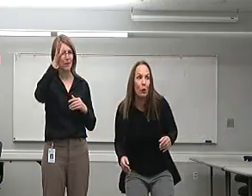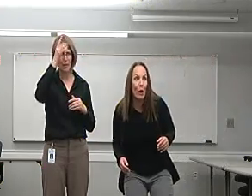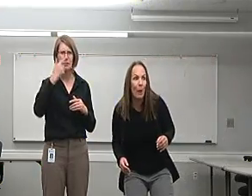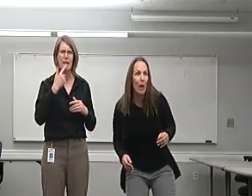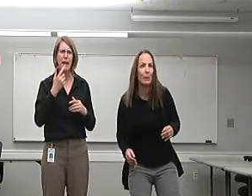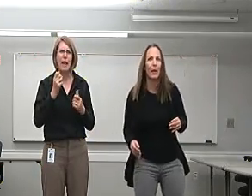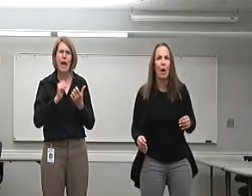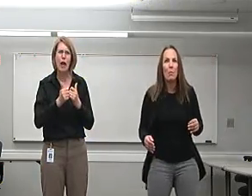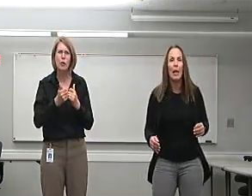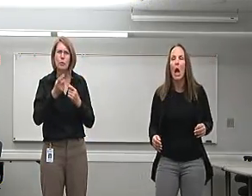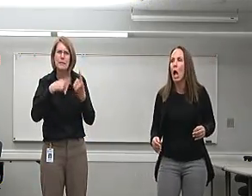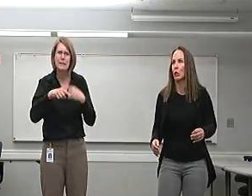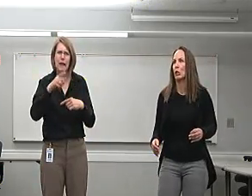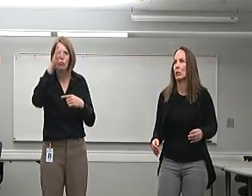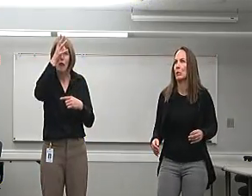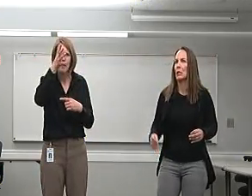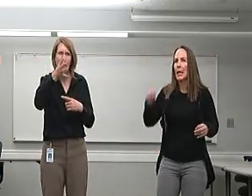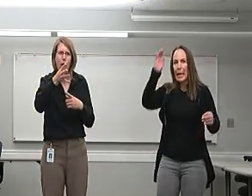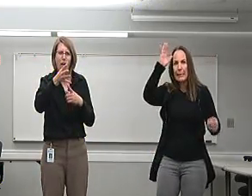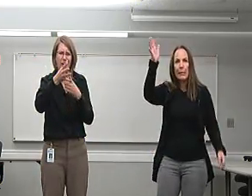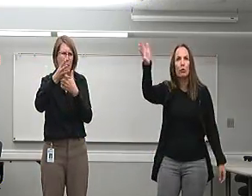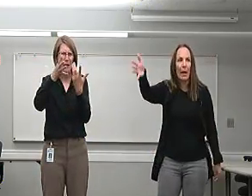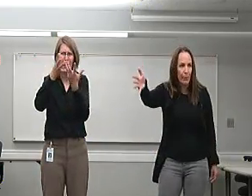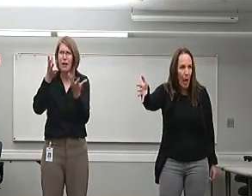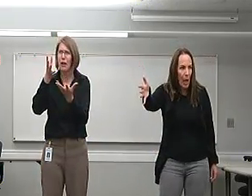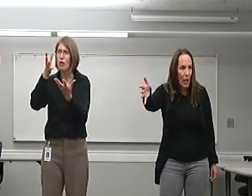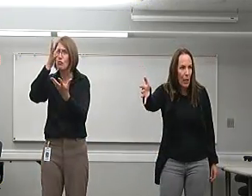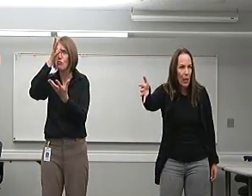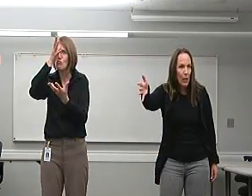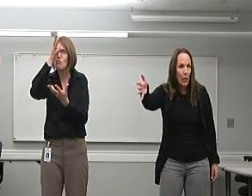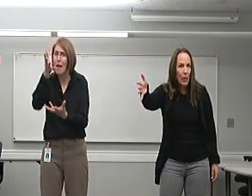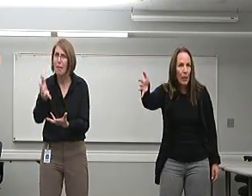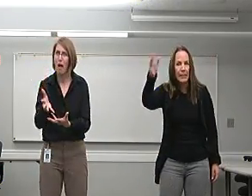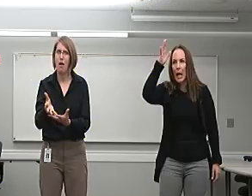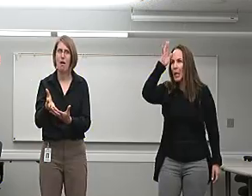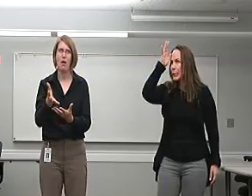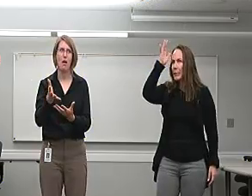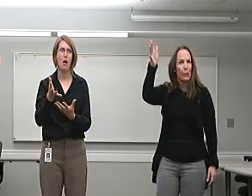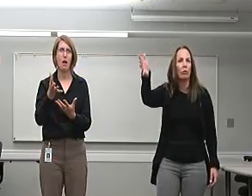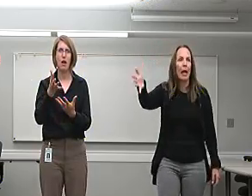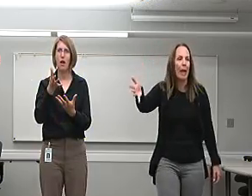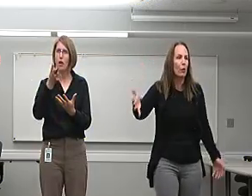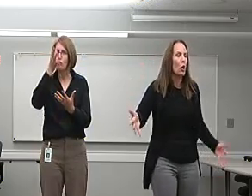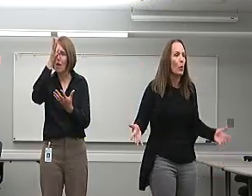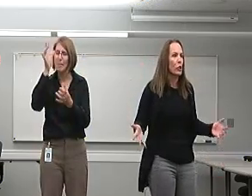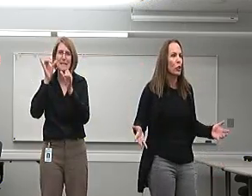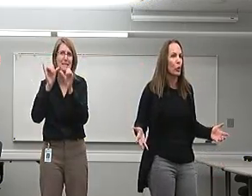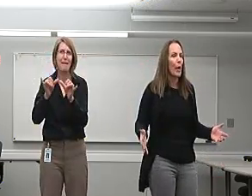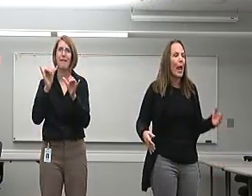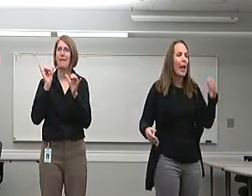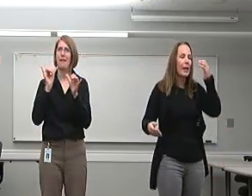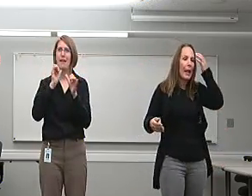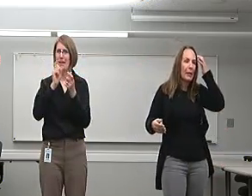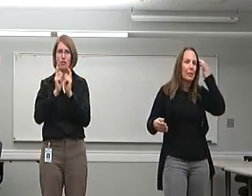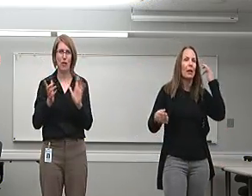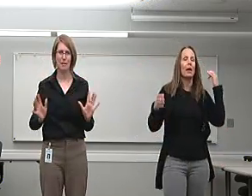oh my gosh, it's still grandpa. It's still grandpa. I don't know what to do. And